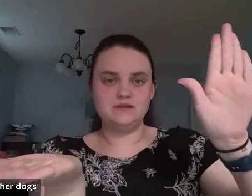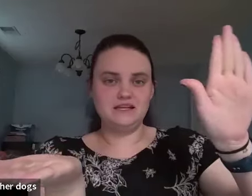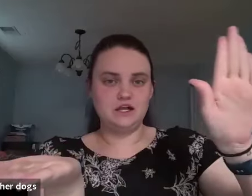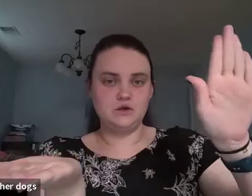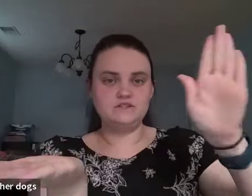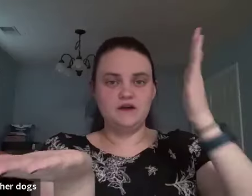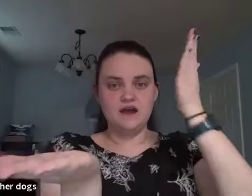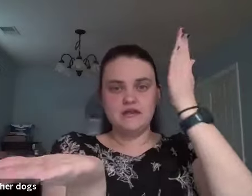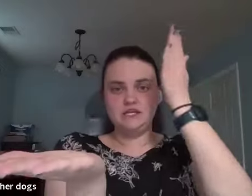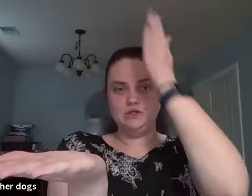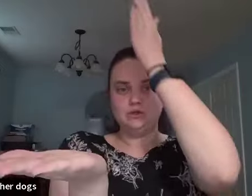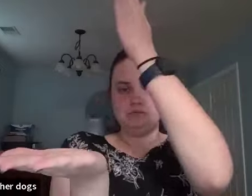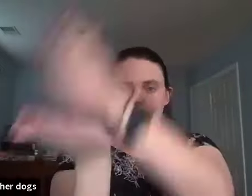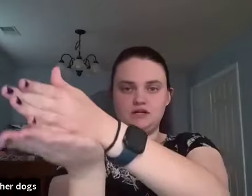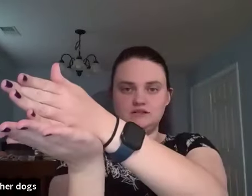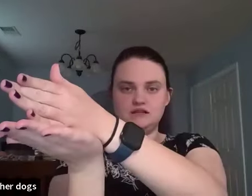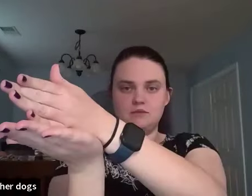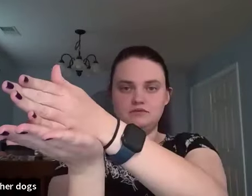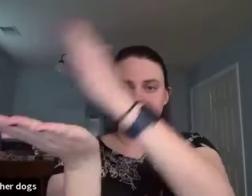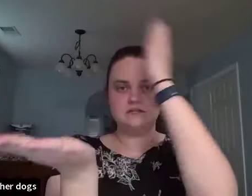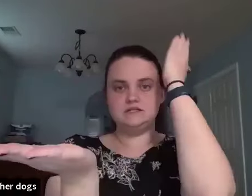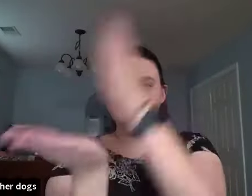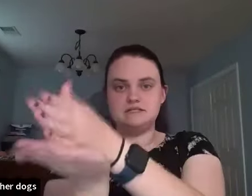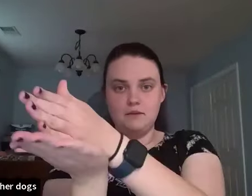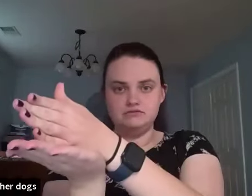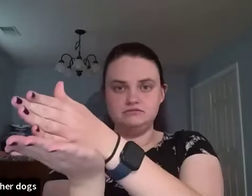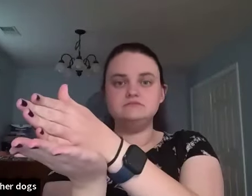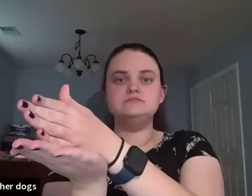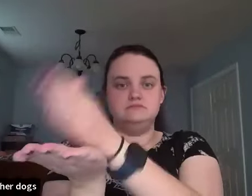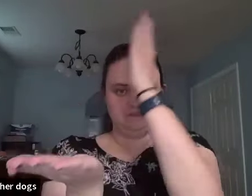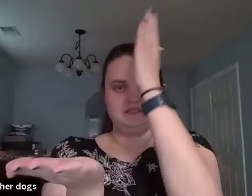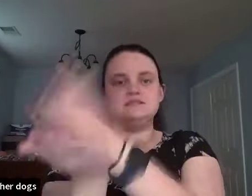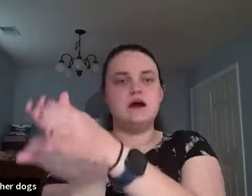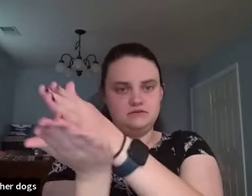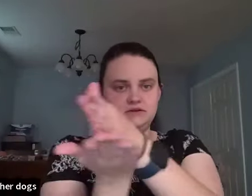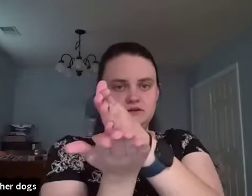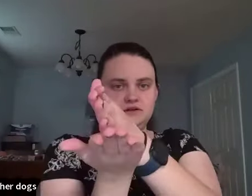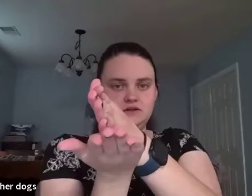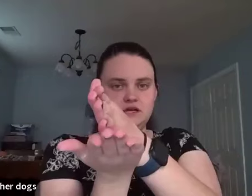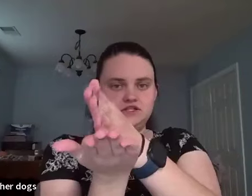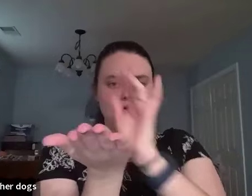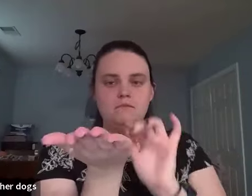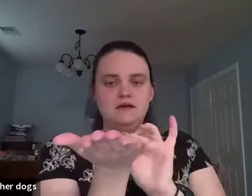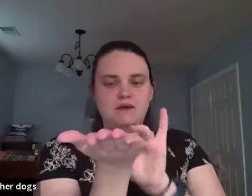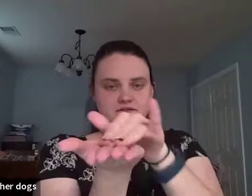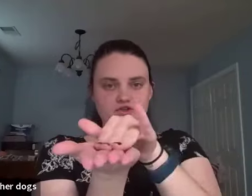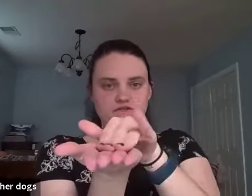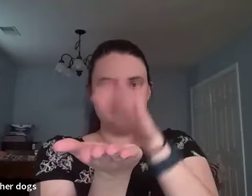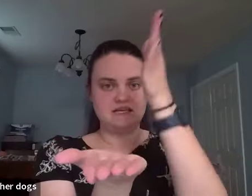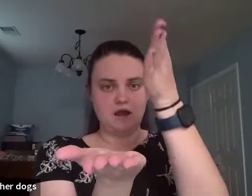gonna be like a closed five, and you put it on top. Stop. Stop. And so my fingers are facing